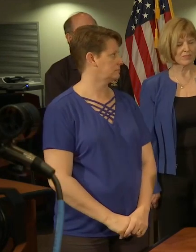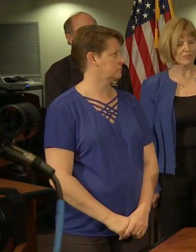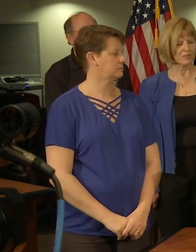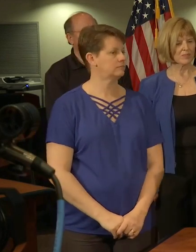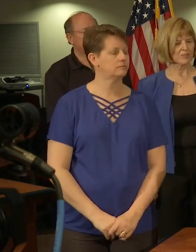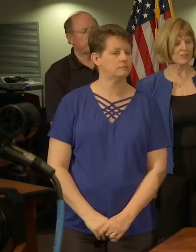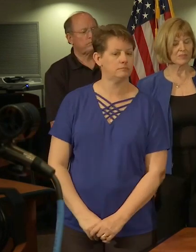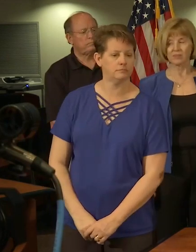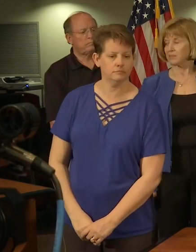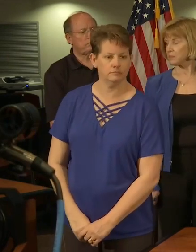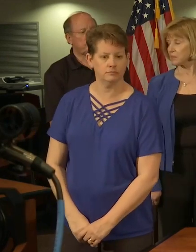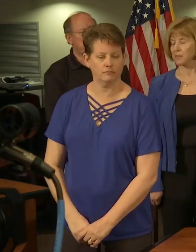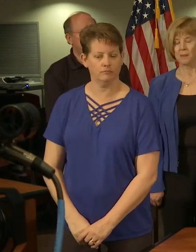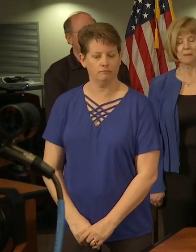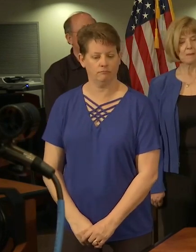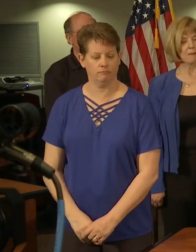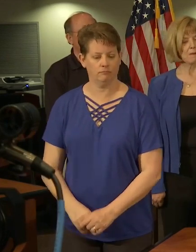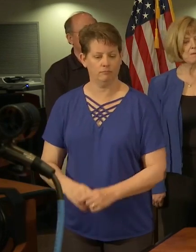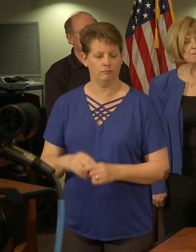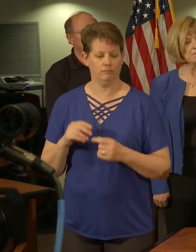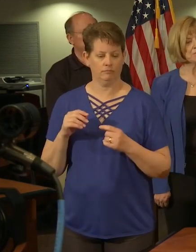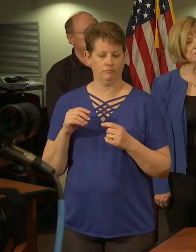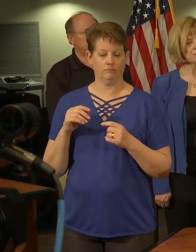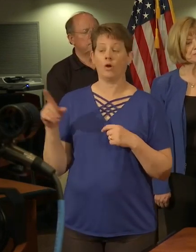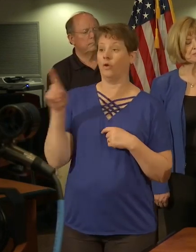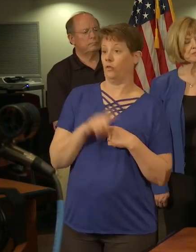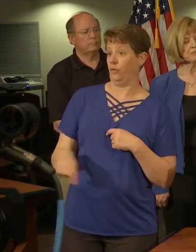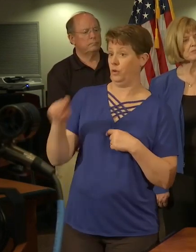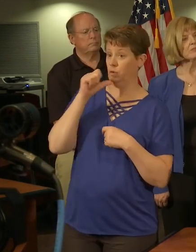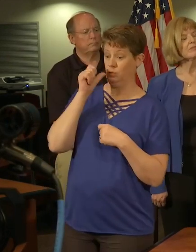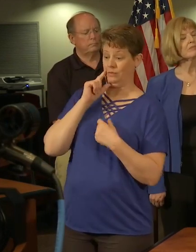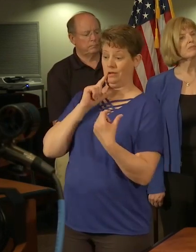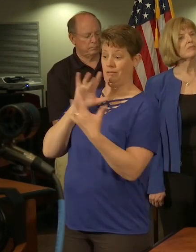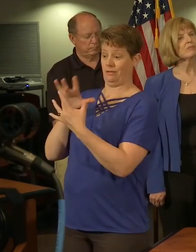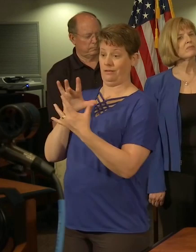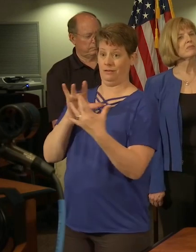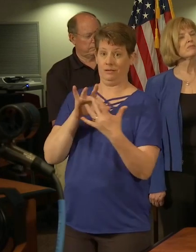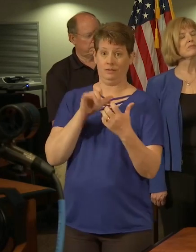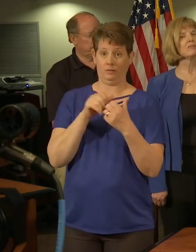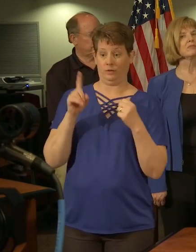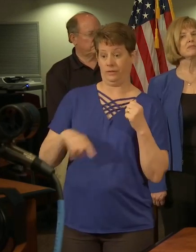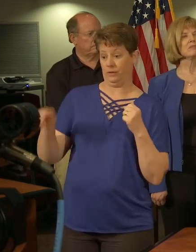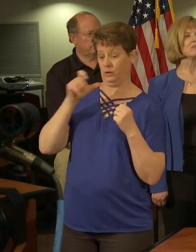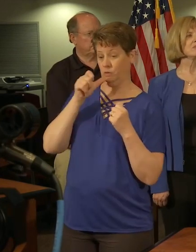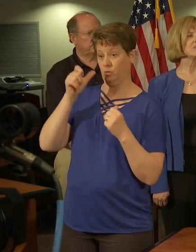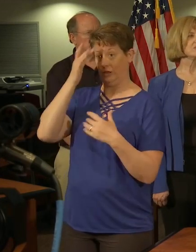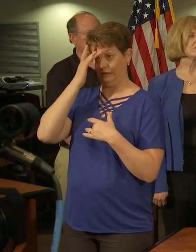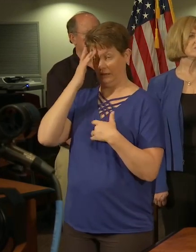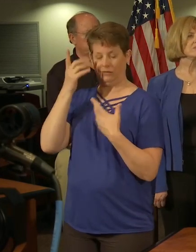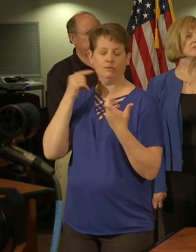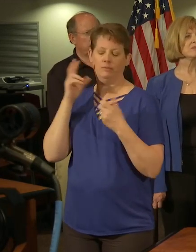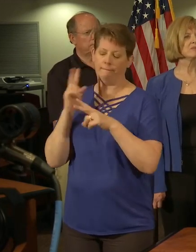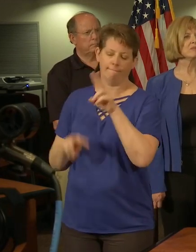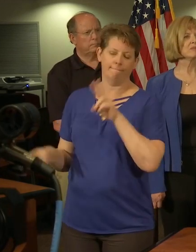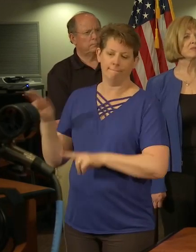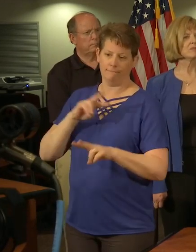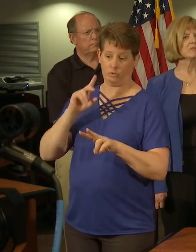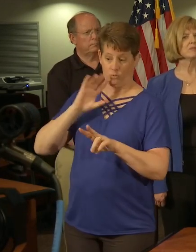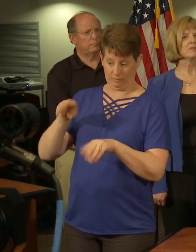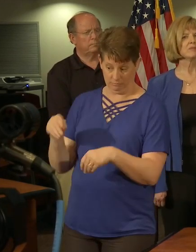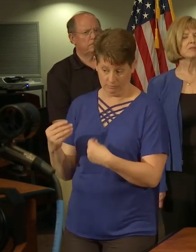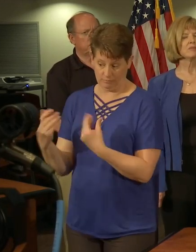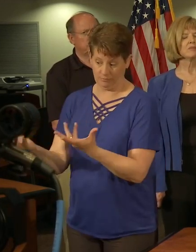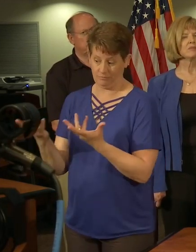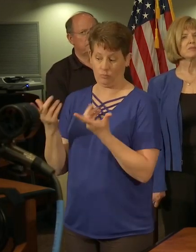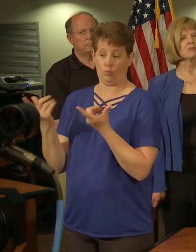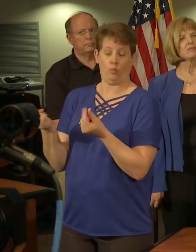We have been monitoring the close contacts of individuals who are ill that we're aware of. We provide them recommendations